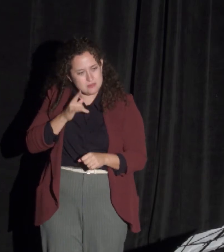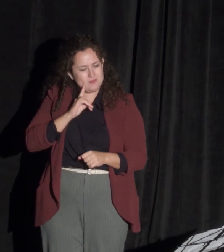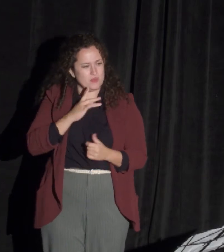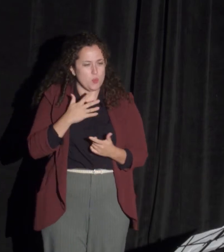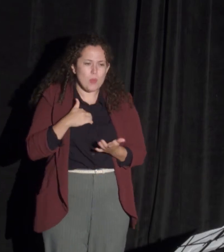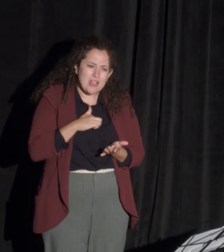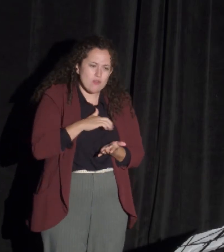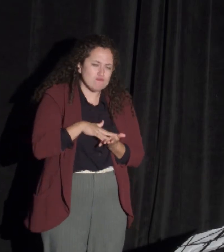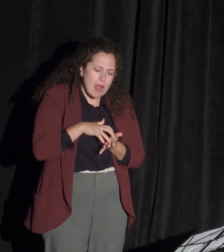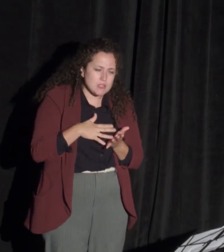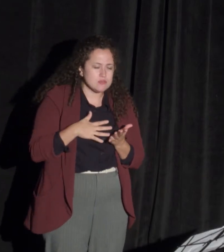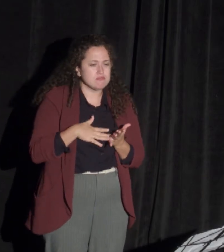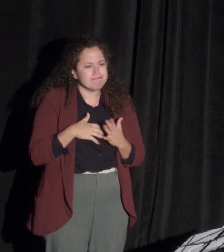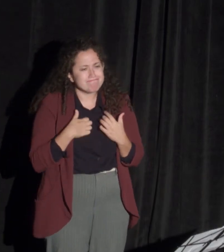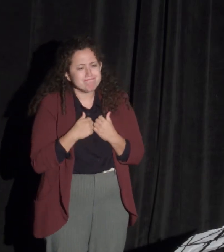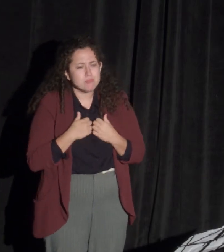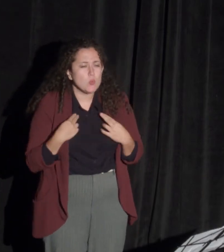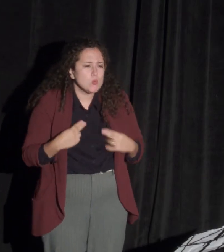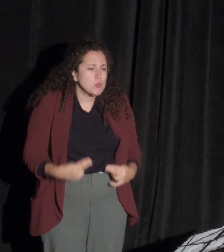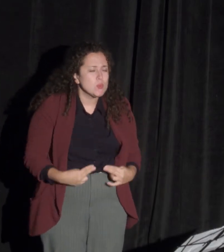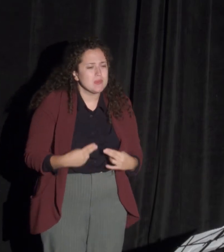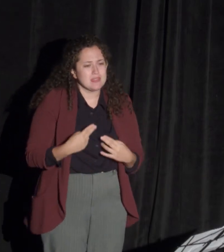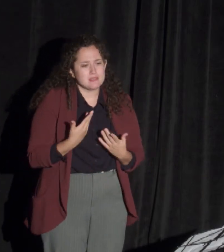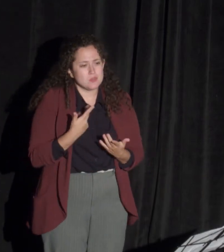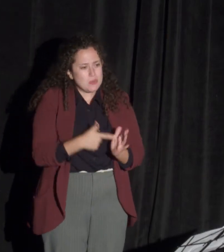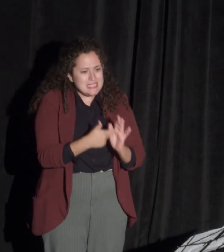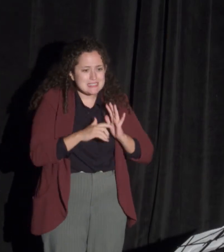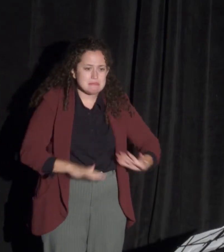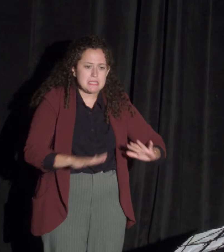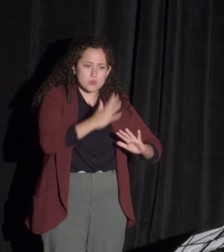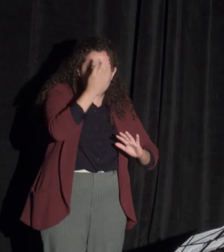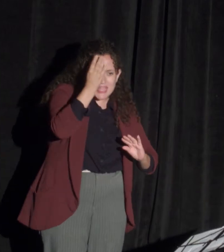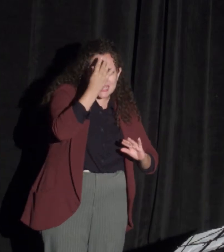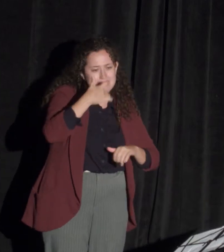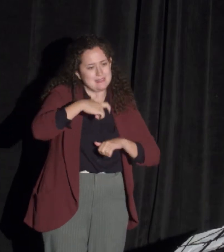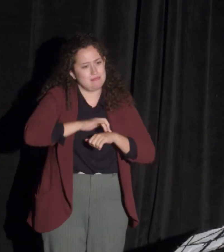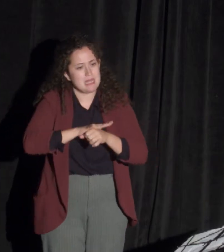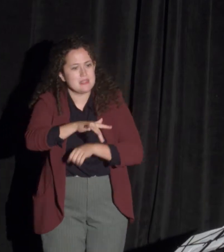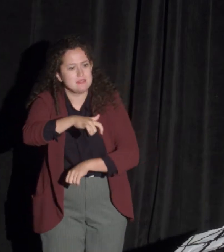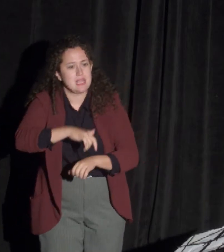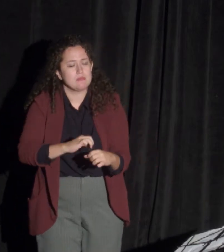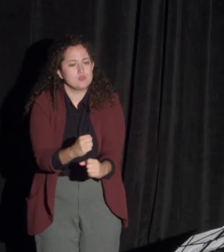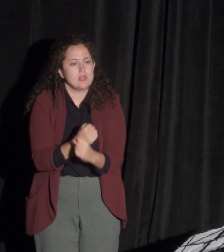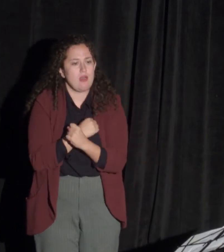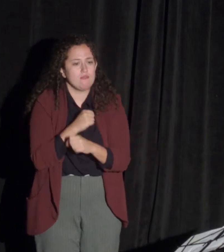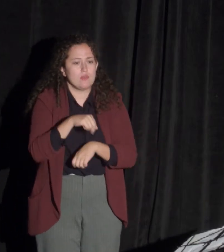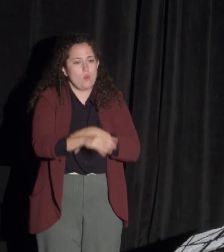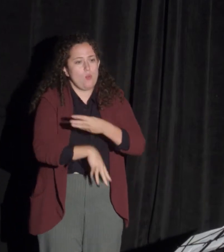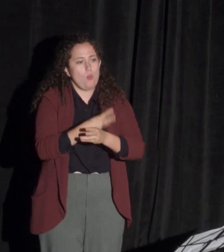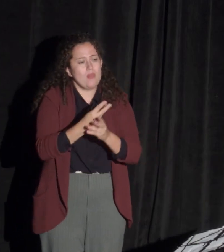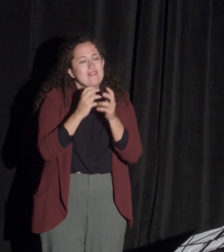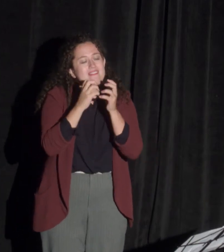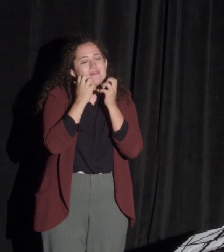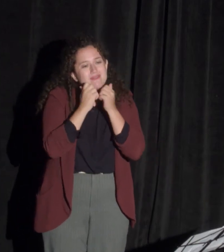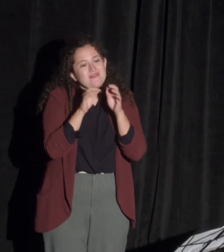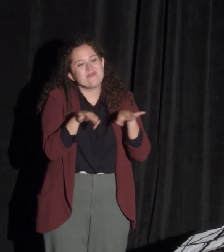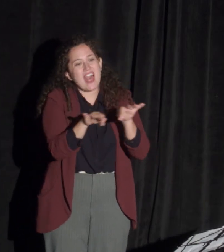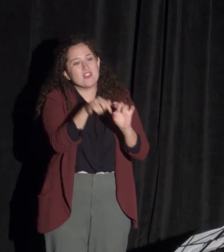to think and time to love. A world that values these truths above all else should not exist only